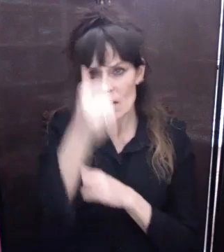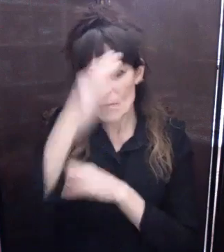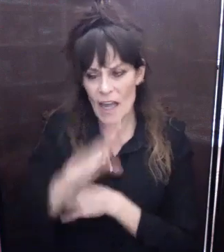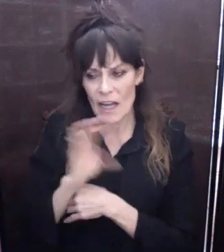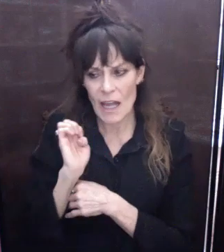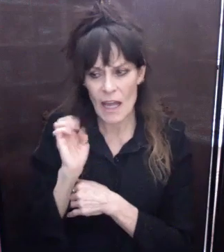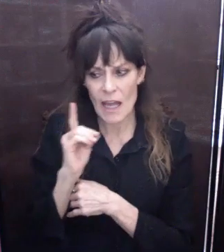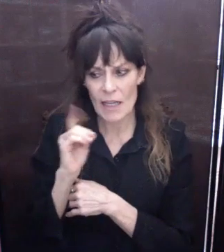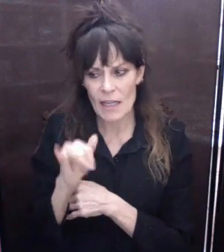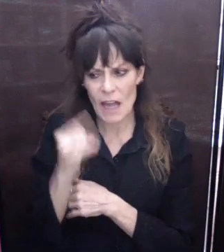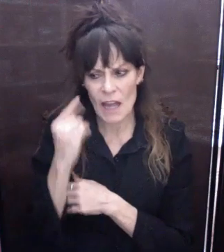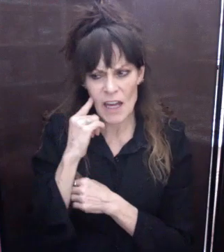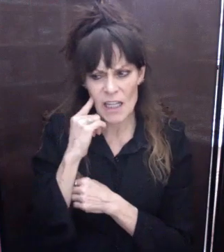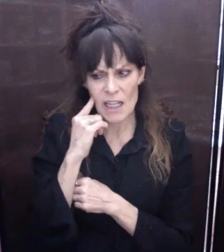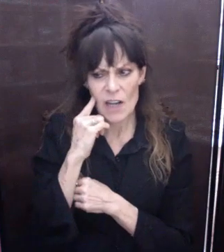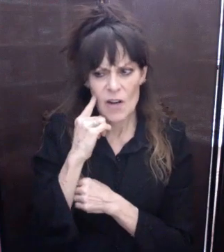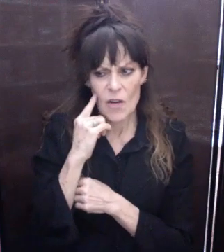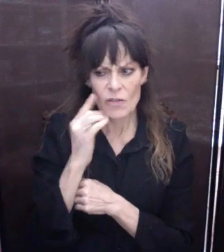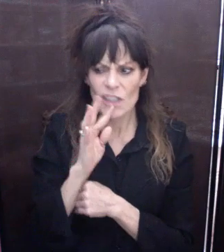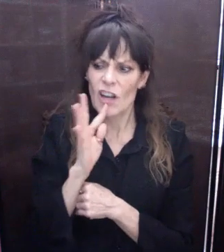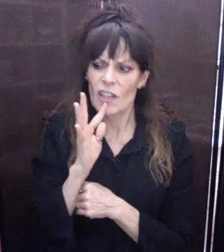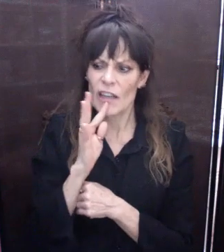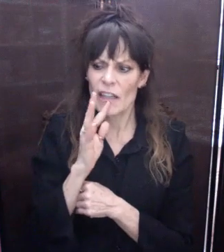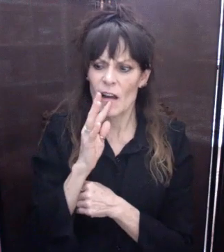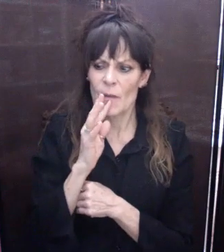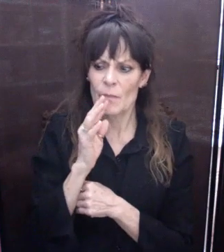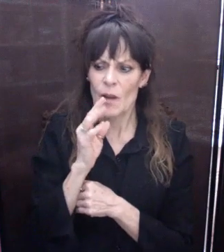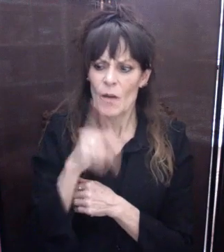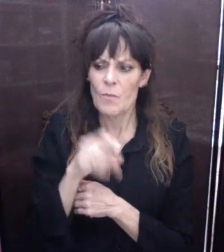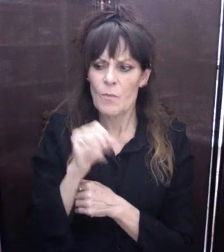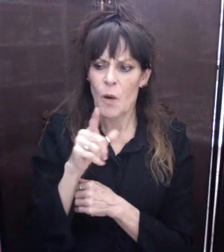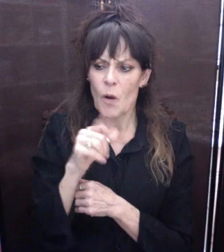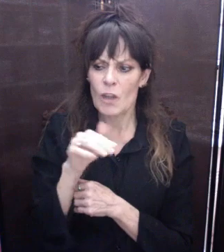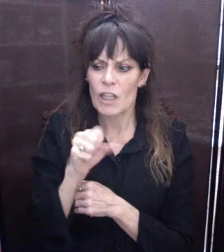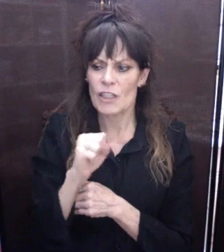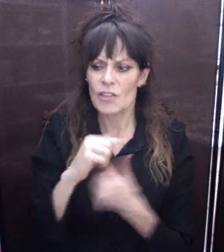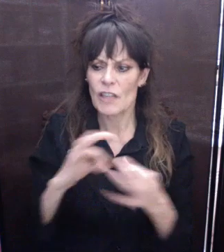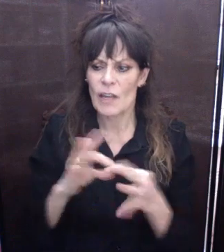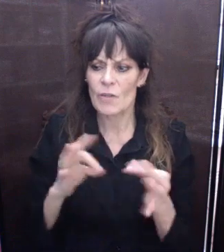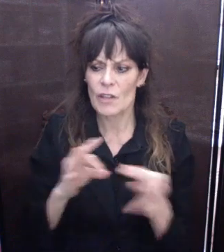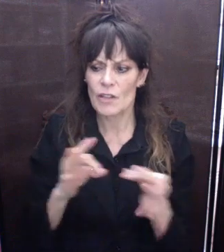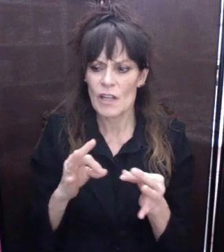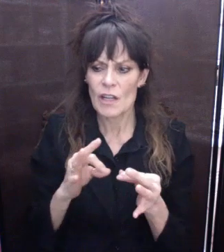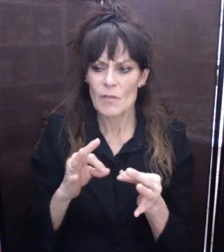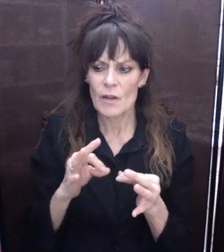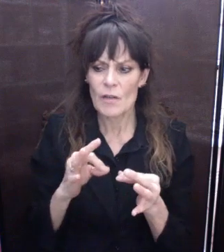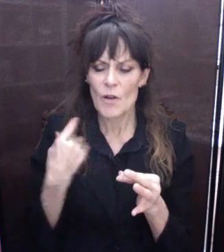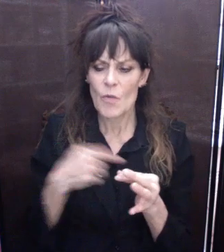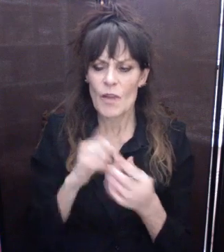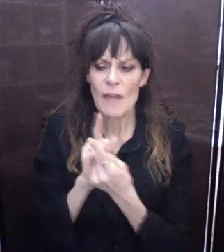only spoke Polish. I met him again several times and he became a good friend and he spoke more than Polish, but all I could remember was sitting